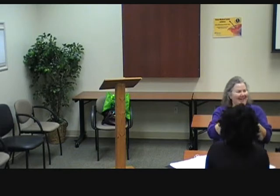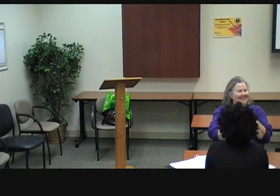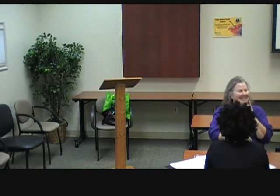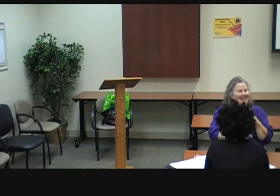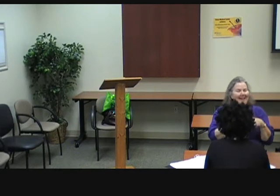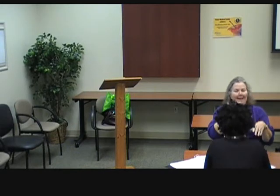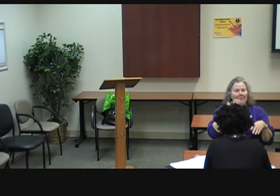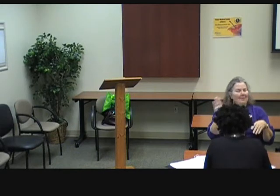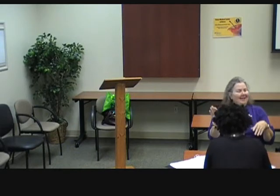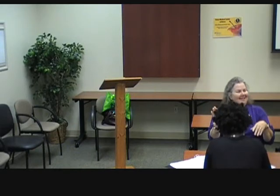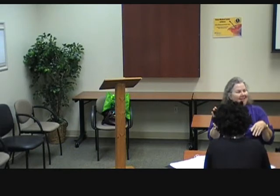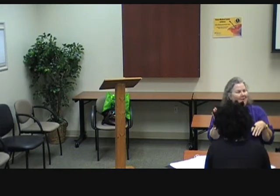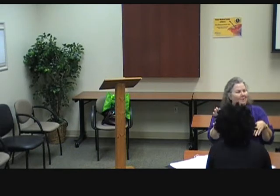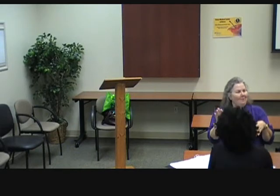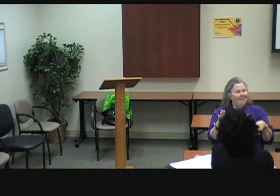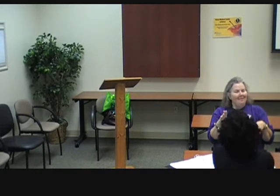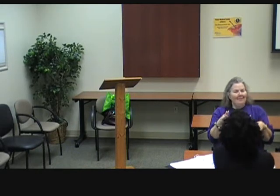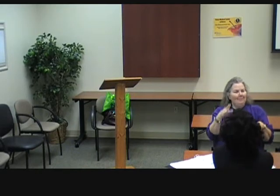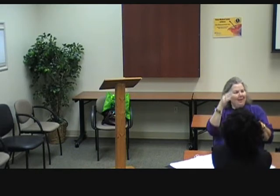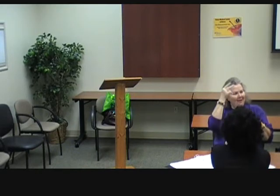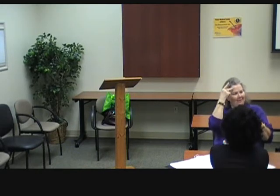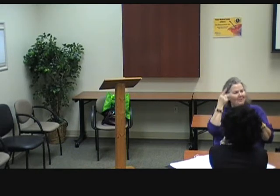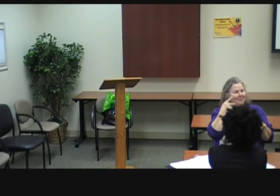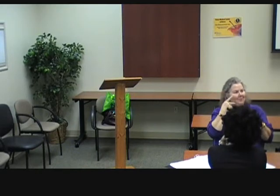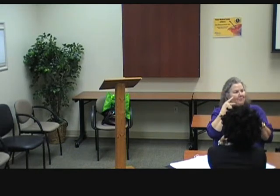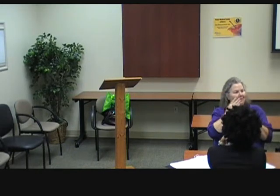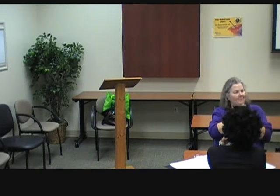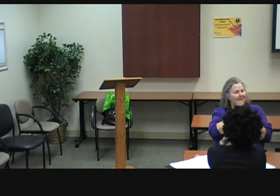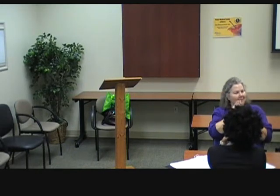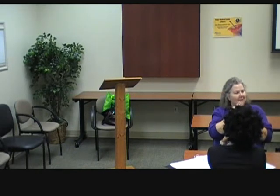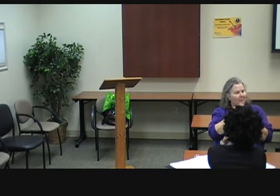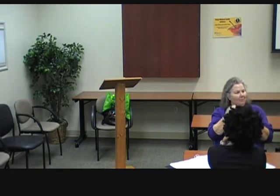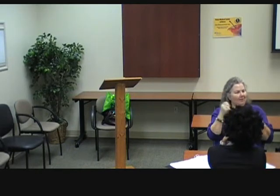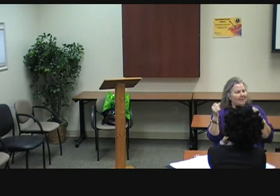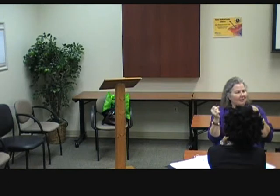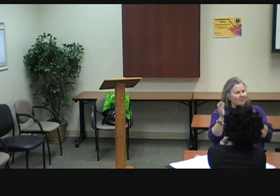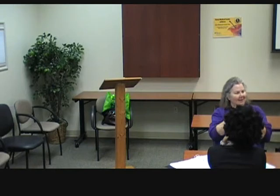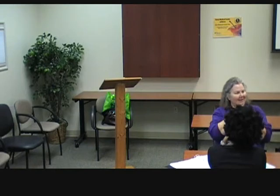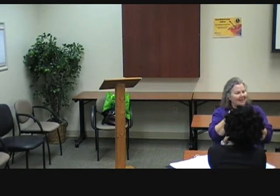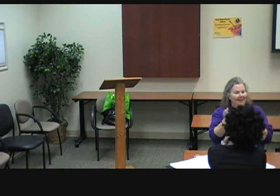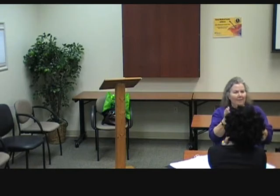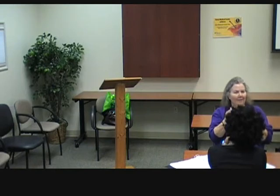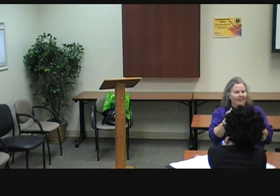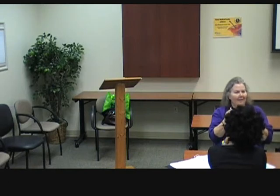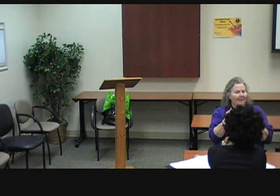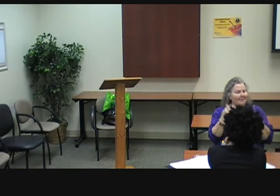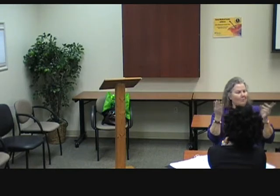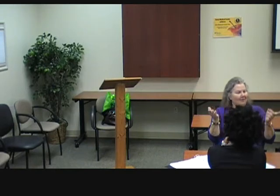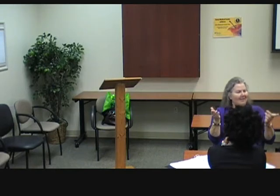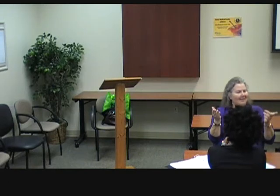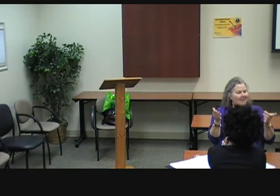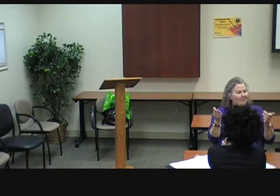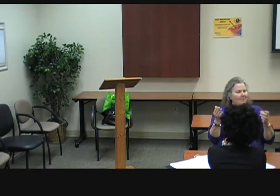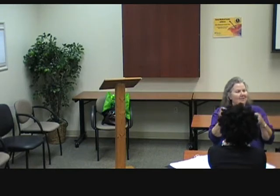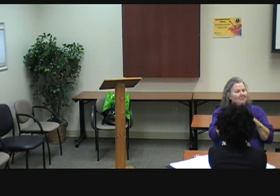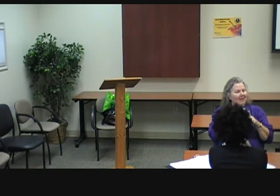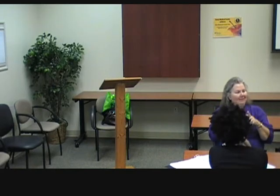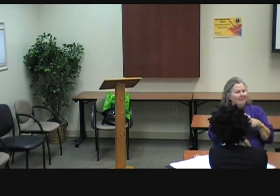bus. Stimulating But that's how the parents use the bus for punishment, you know? So what do? They miss the